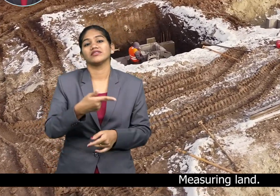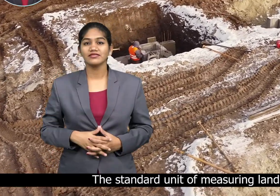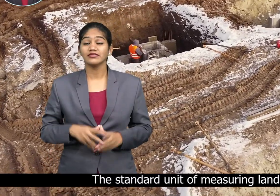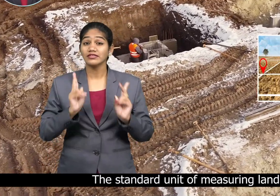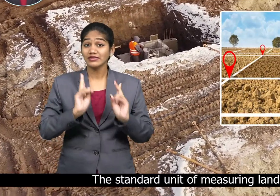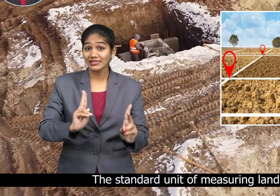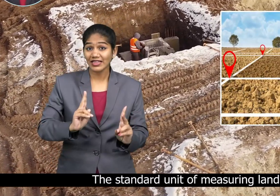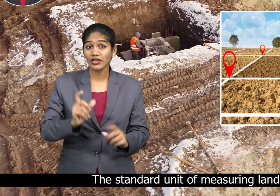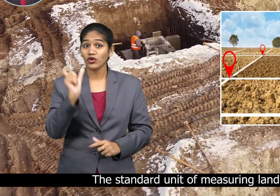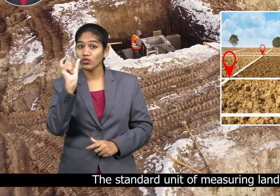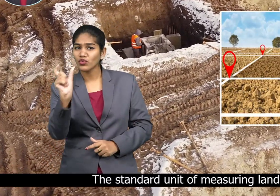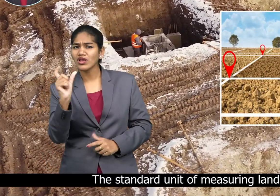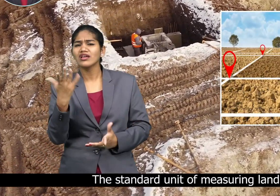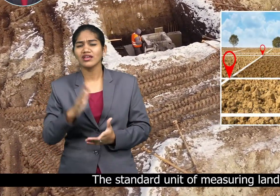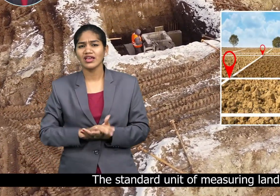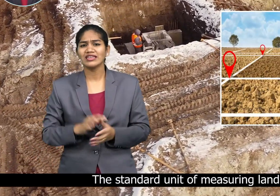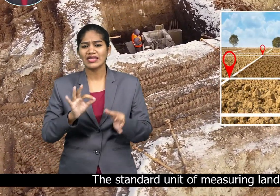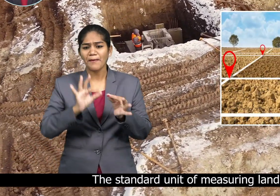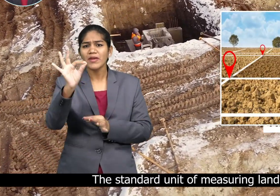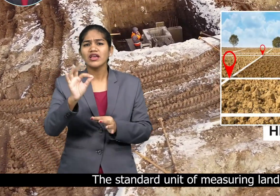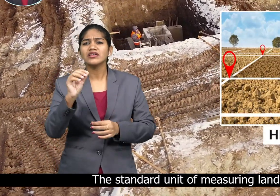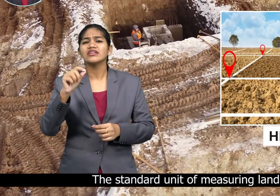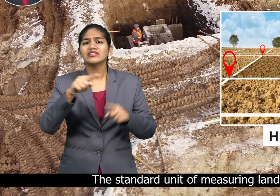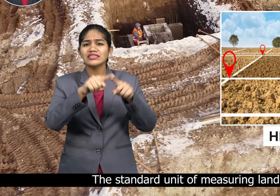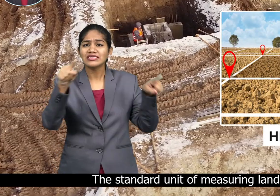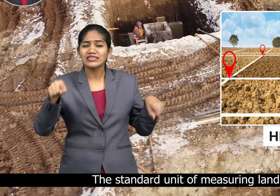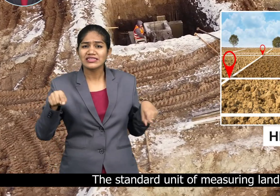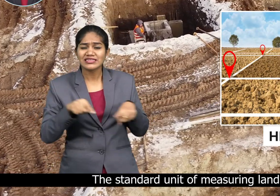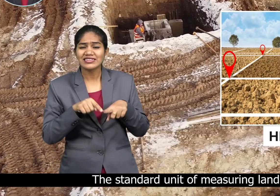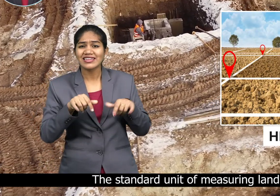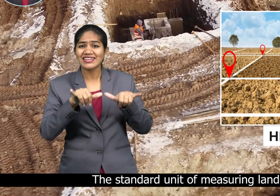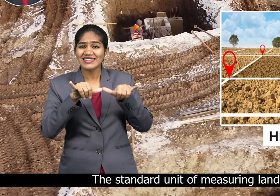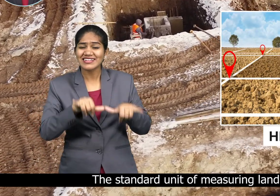The standard unit of measuring land is a hectare.